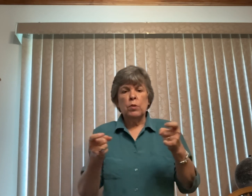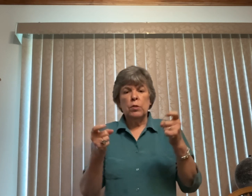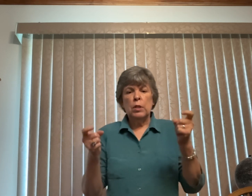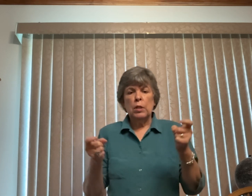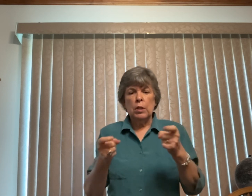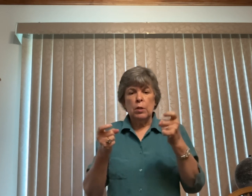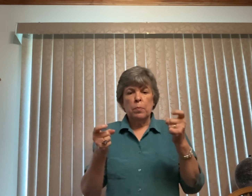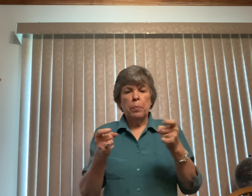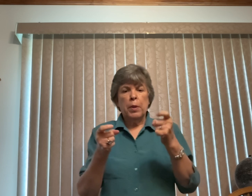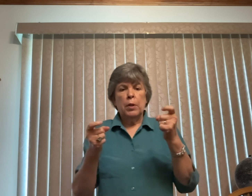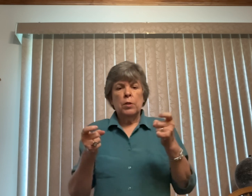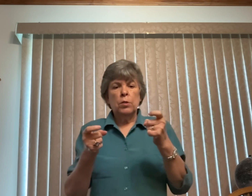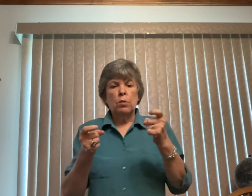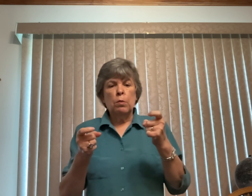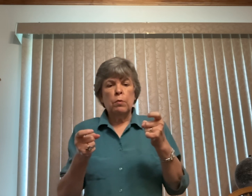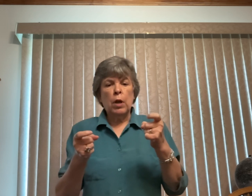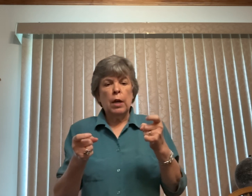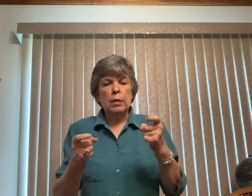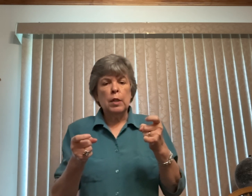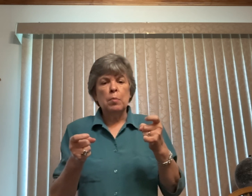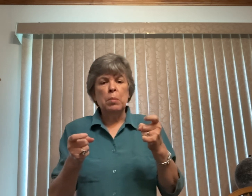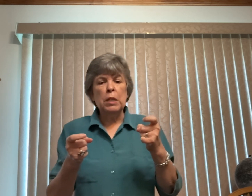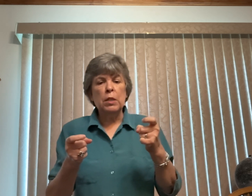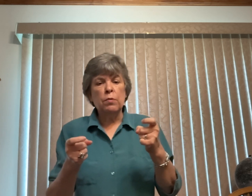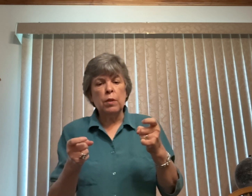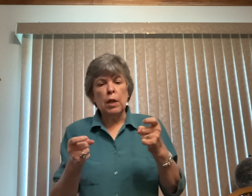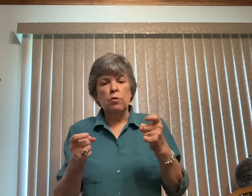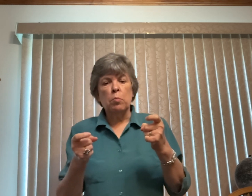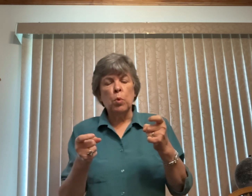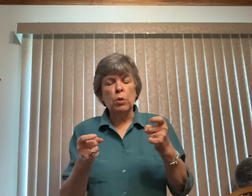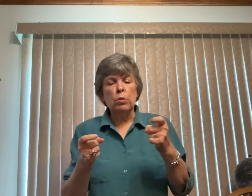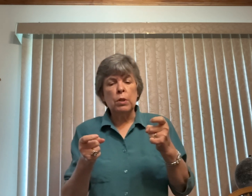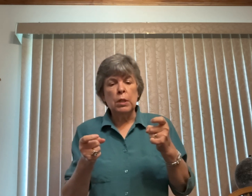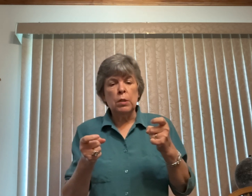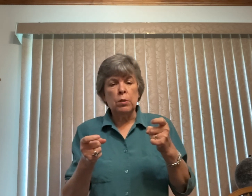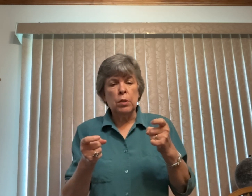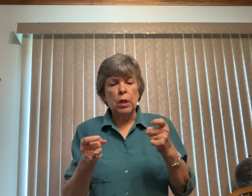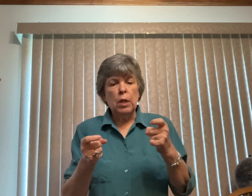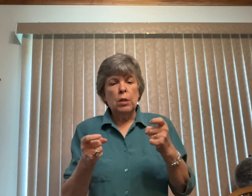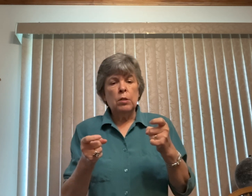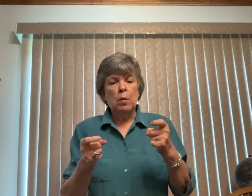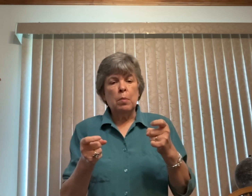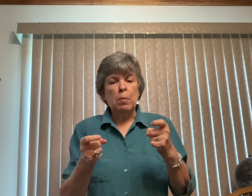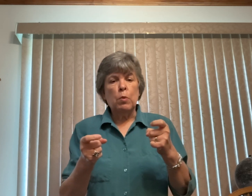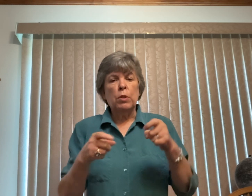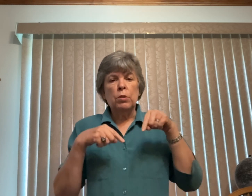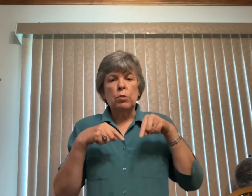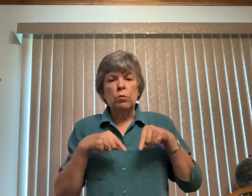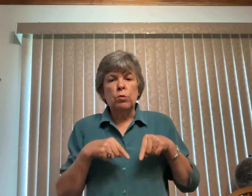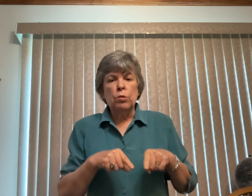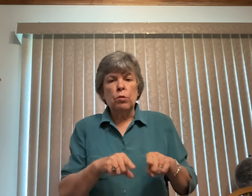sin there. So we've got amid the flood of mortal ills. So I'm going to do